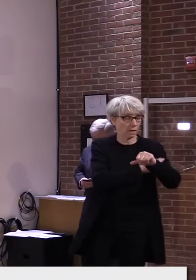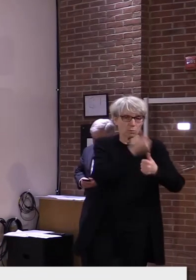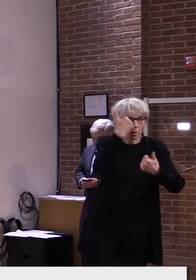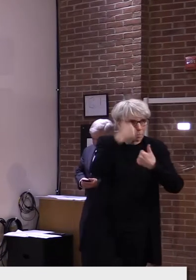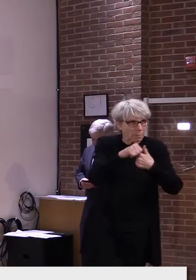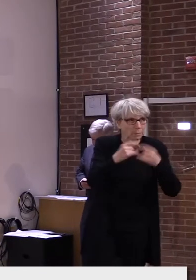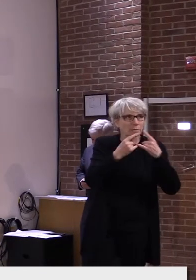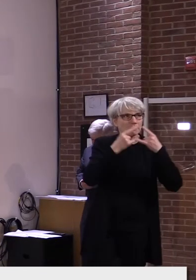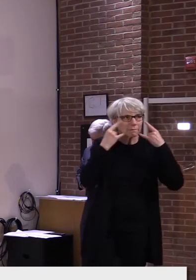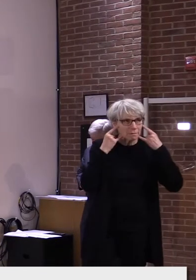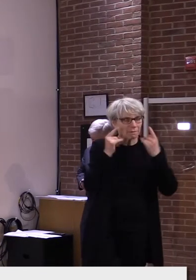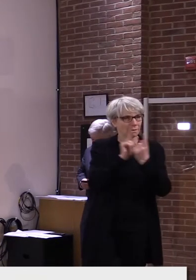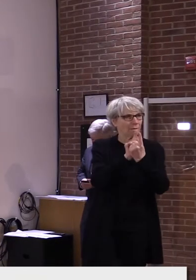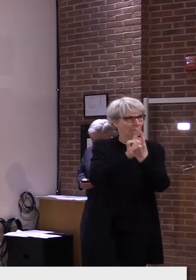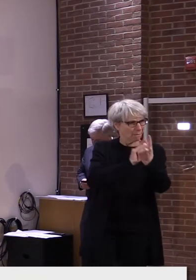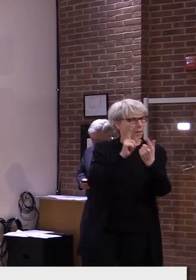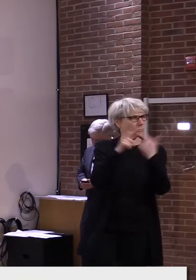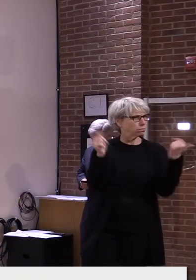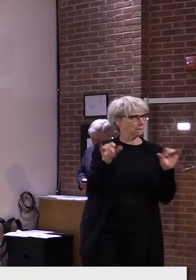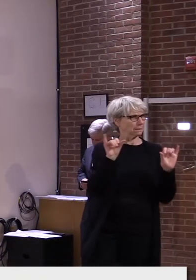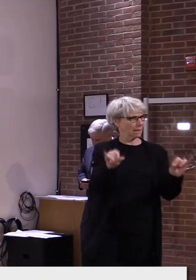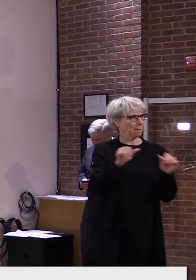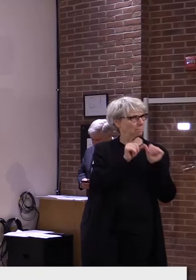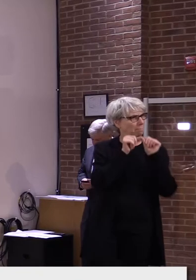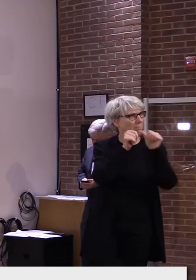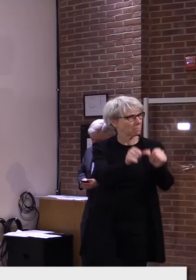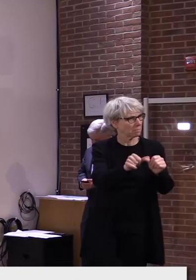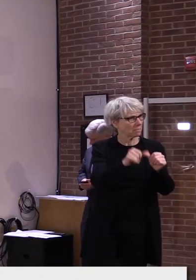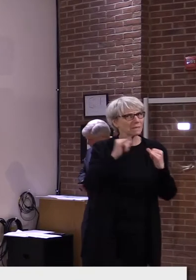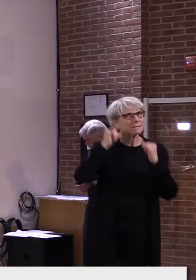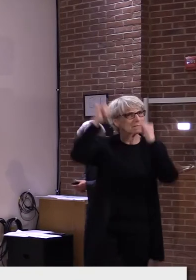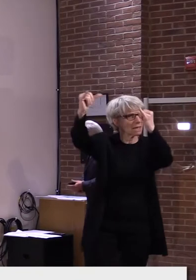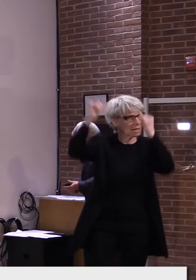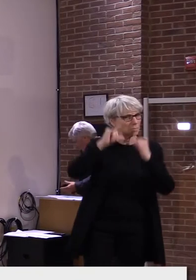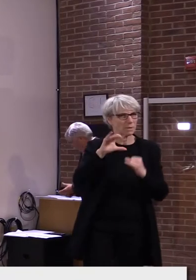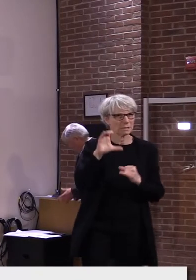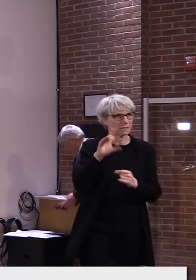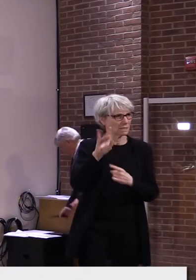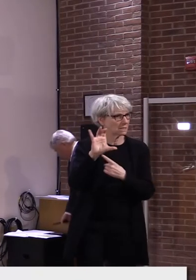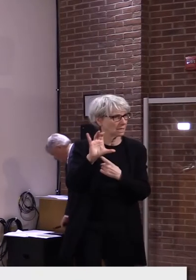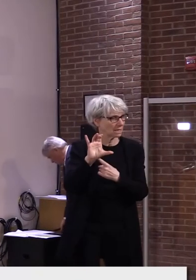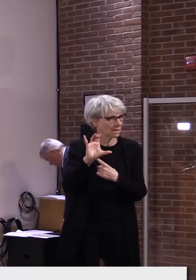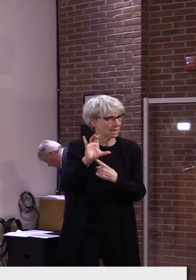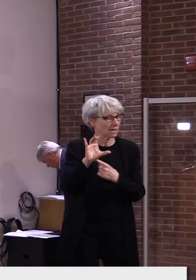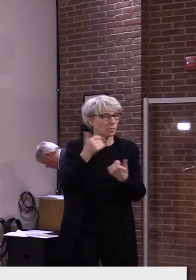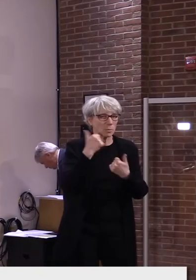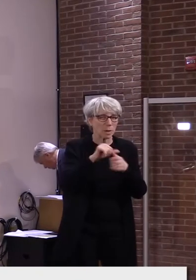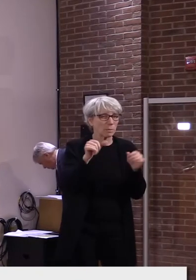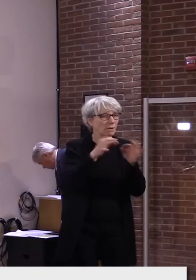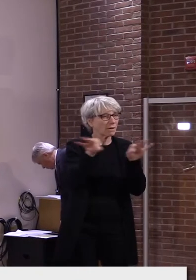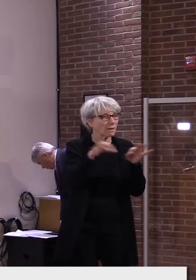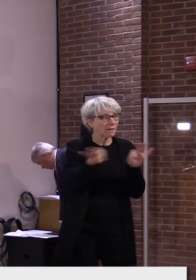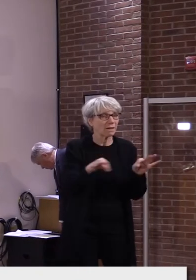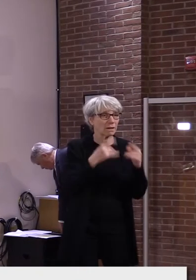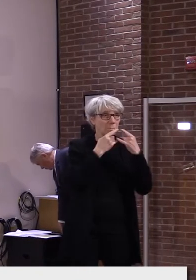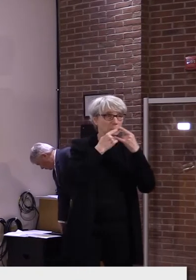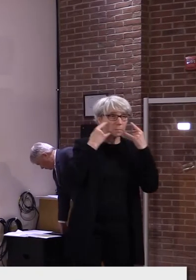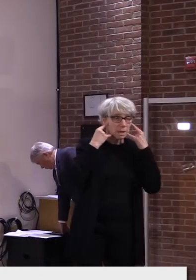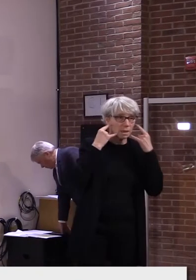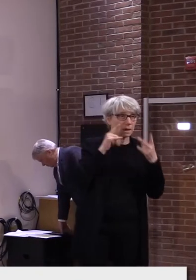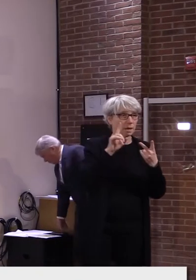the CDC does. The guidance we've been sharing all along, masks on faces, 6-foot